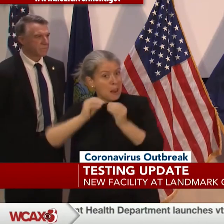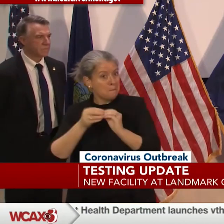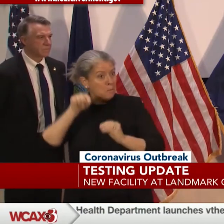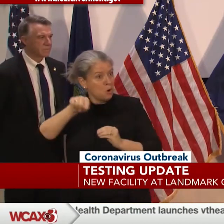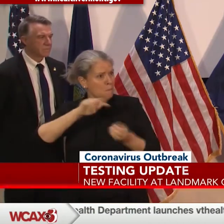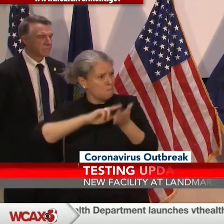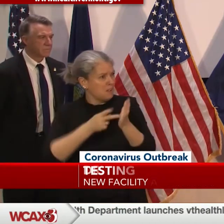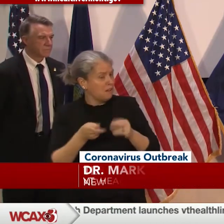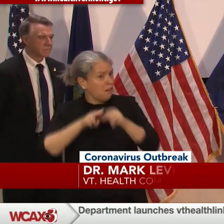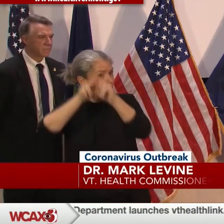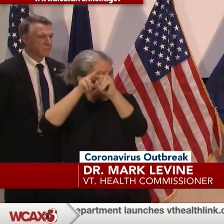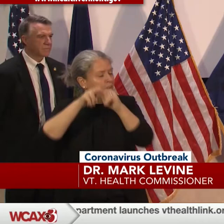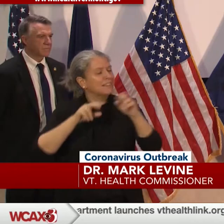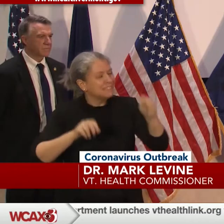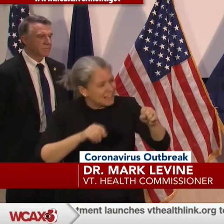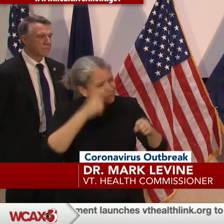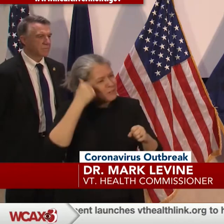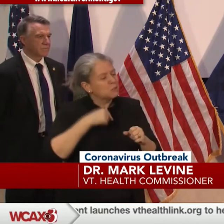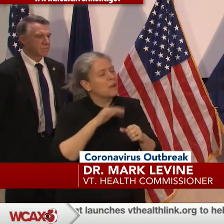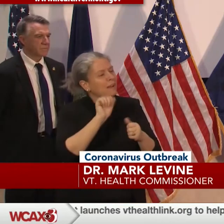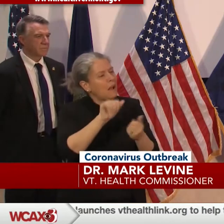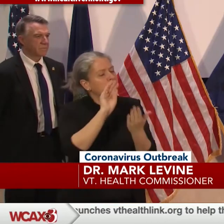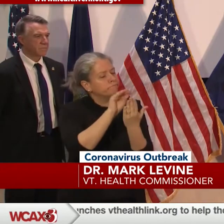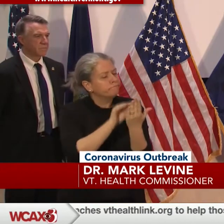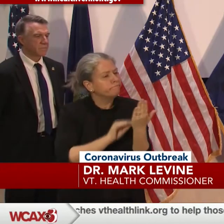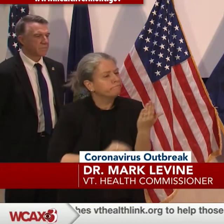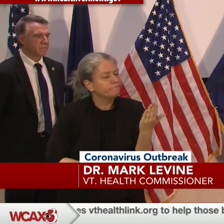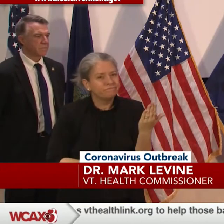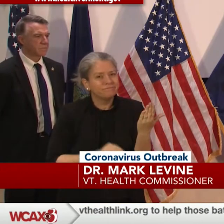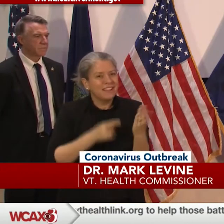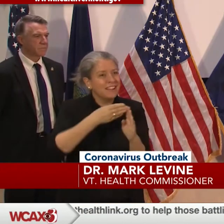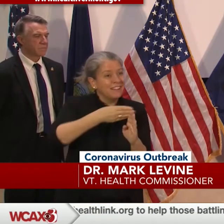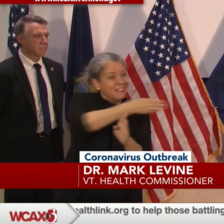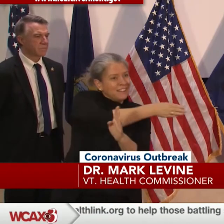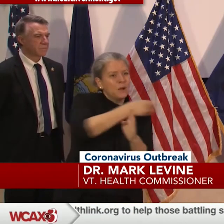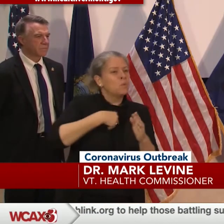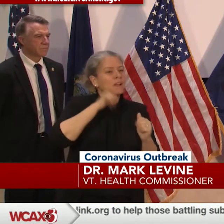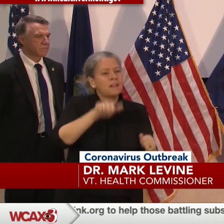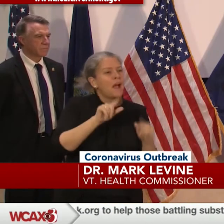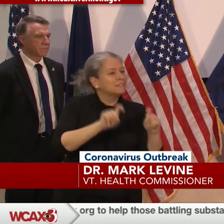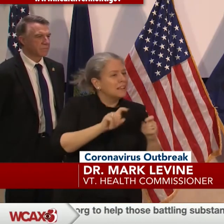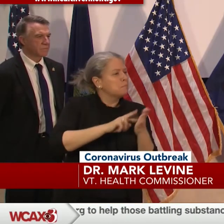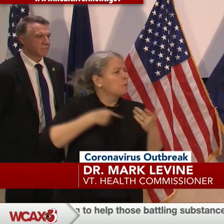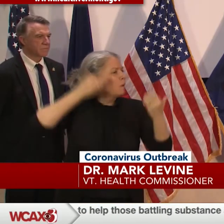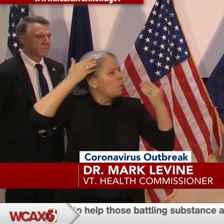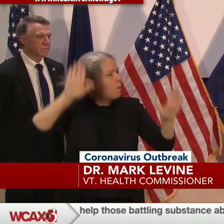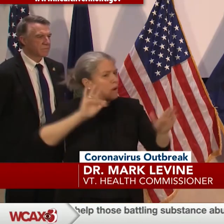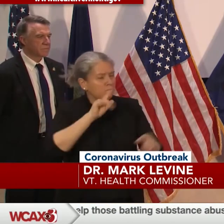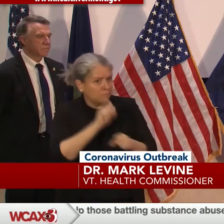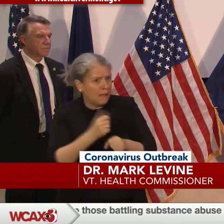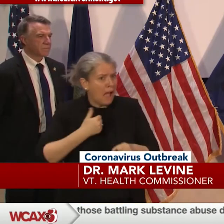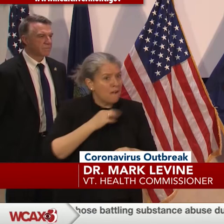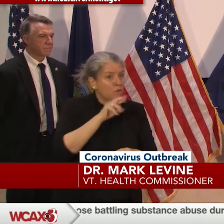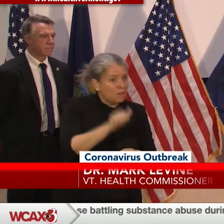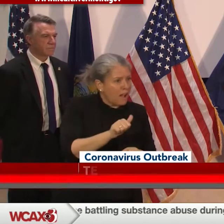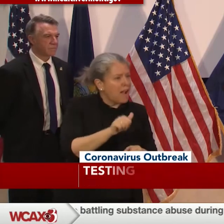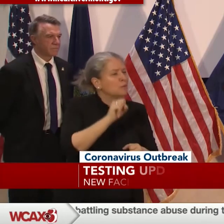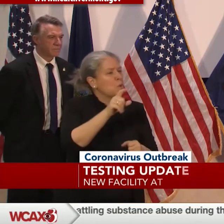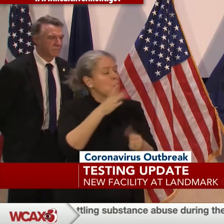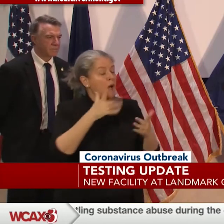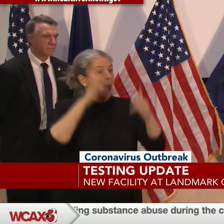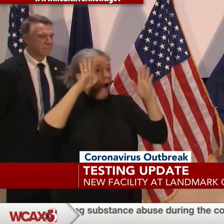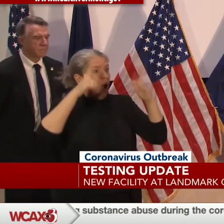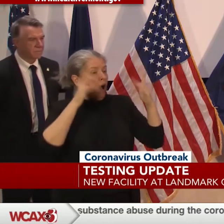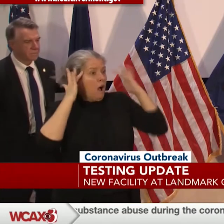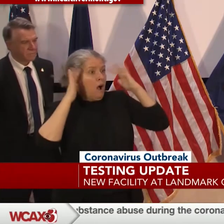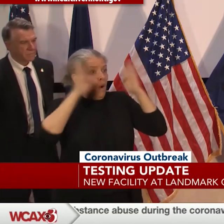disease. We'll need to look closely at the proportion of tests that are positive and trends in our data, not